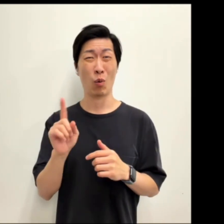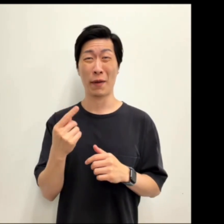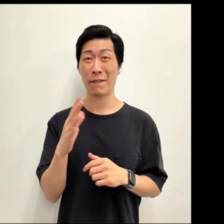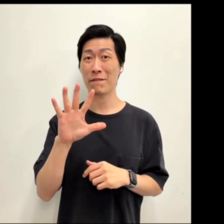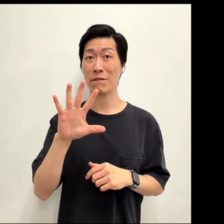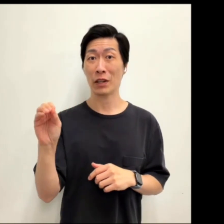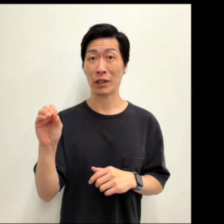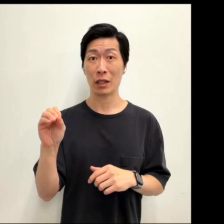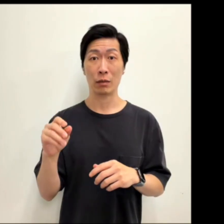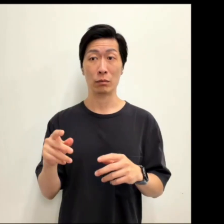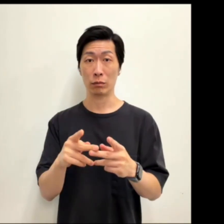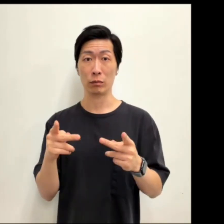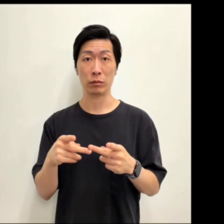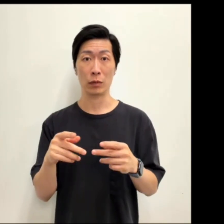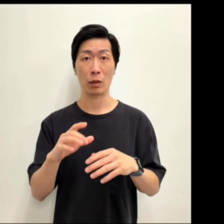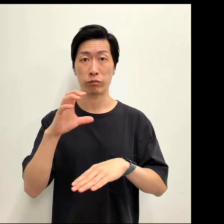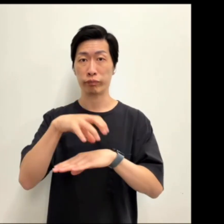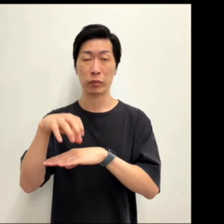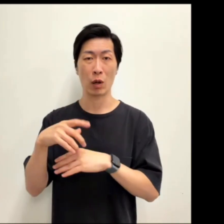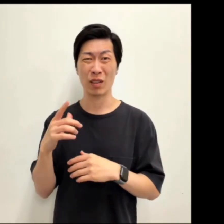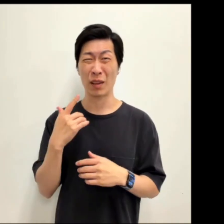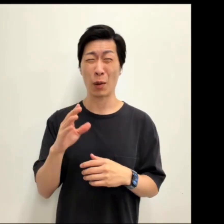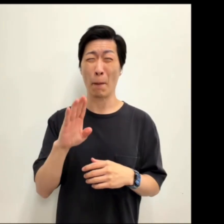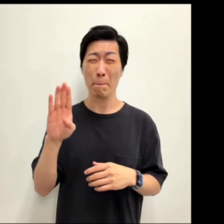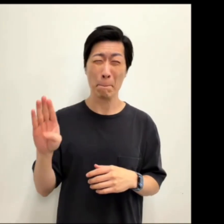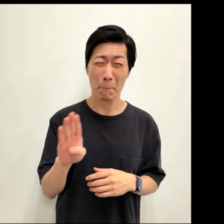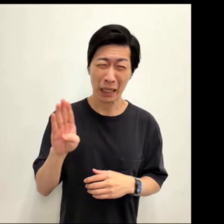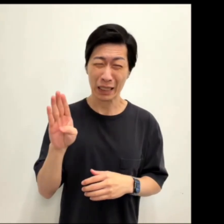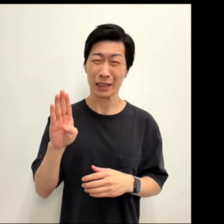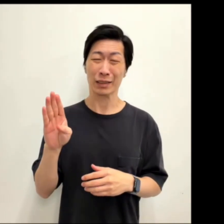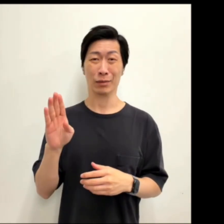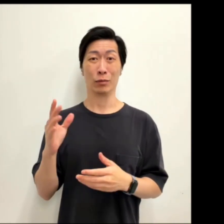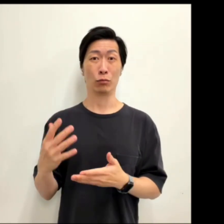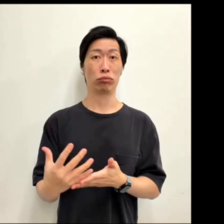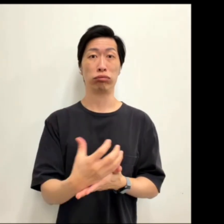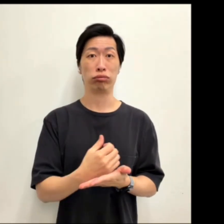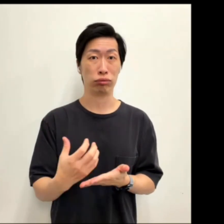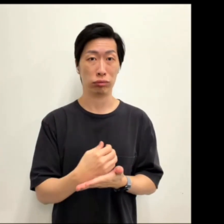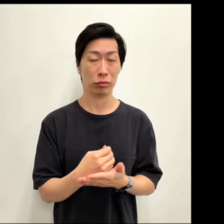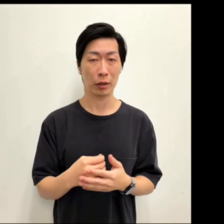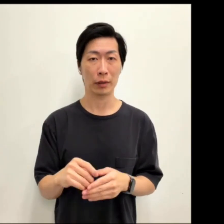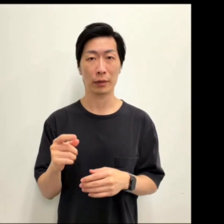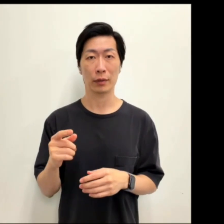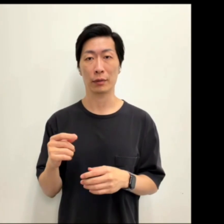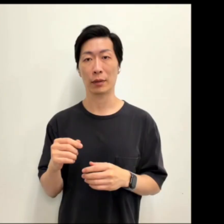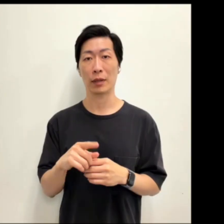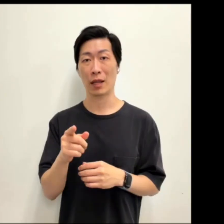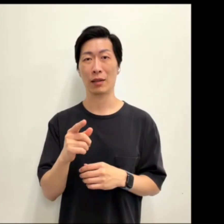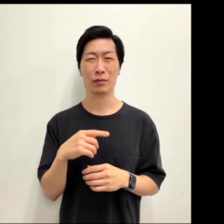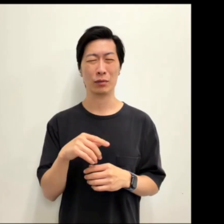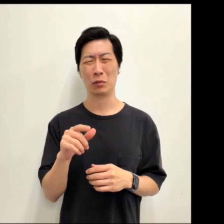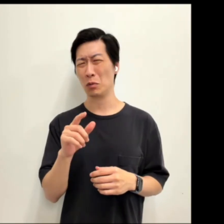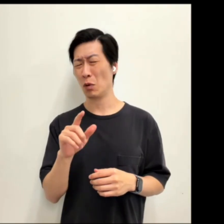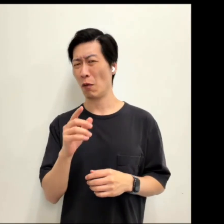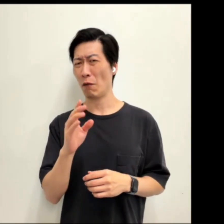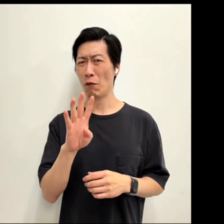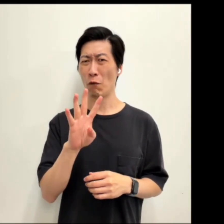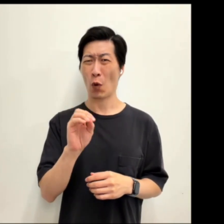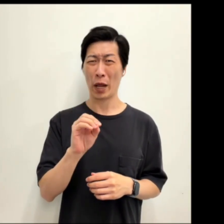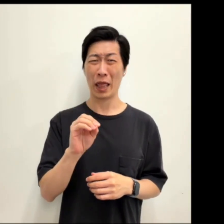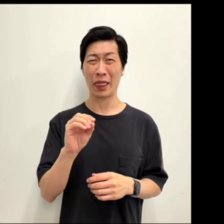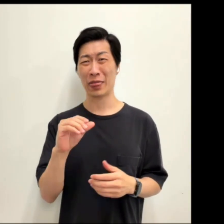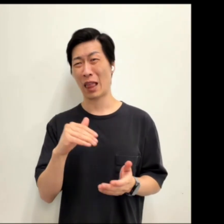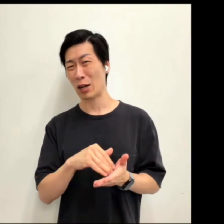50 locations. And from those 50 locations, they do billions of dollars of revenue. I say gas station, they're between 40,000